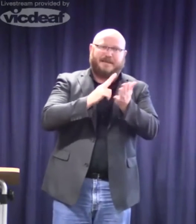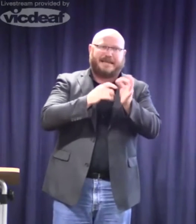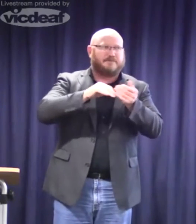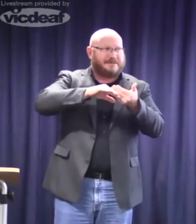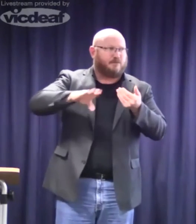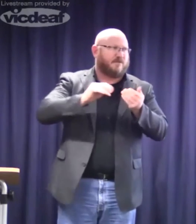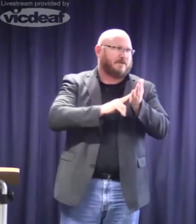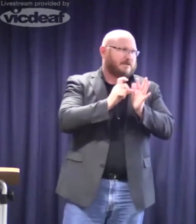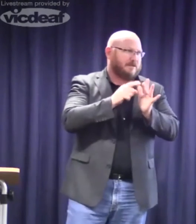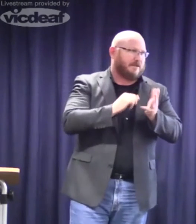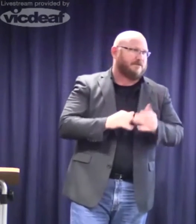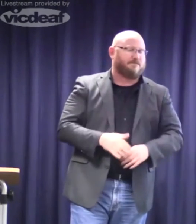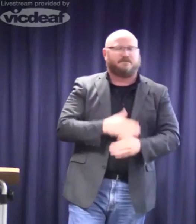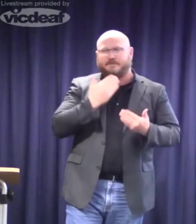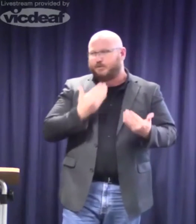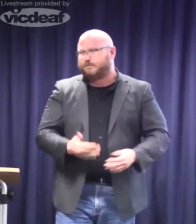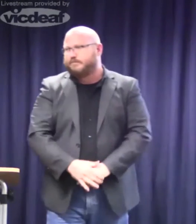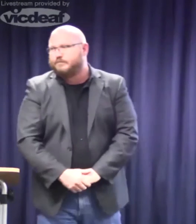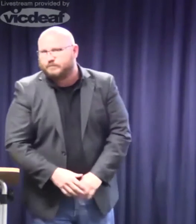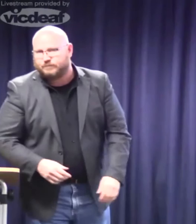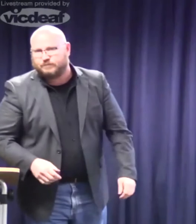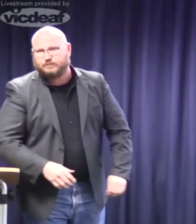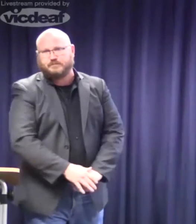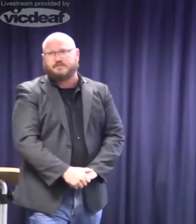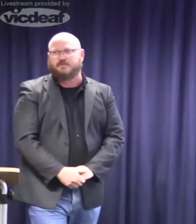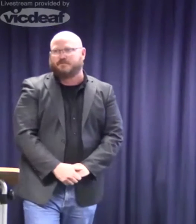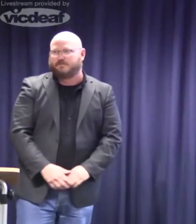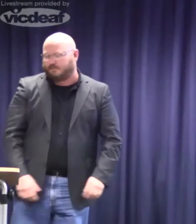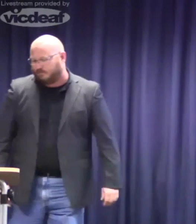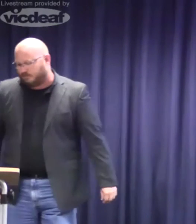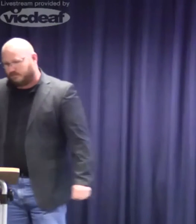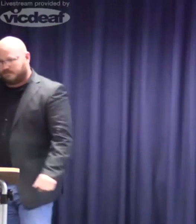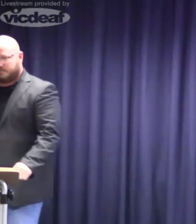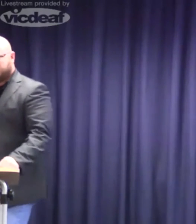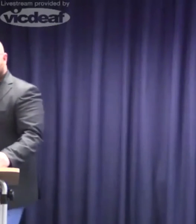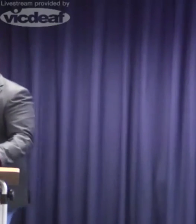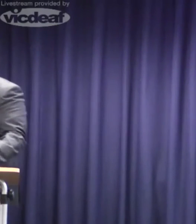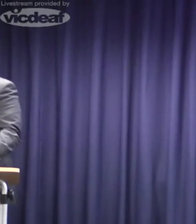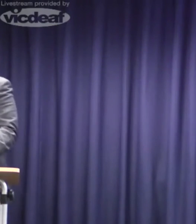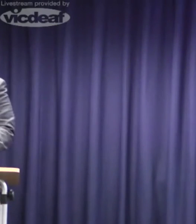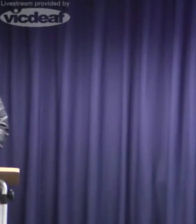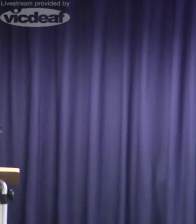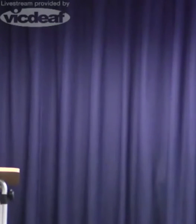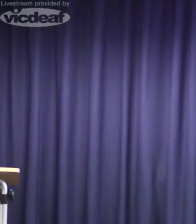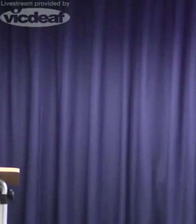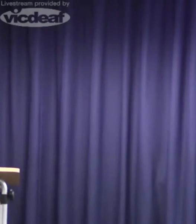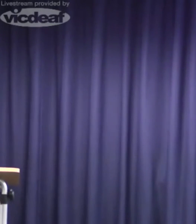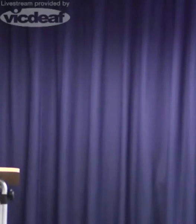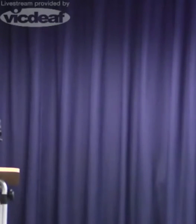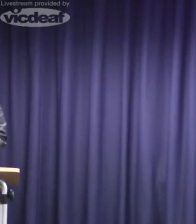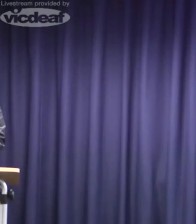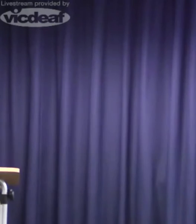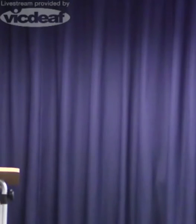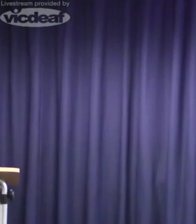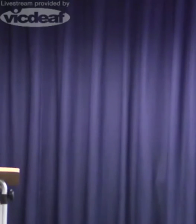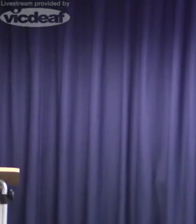sign language is a human right. We need to keep NABS separate from the NDIS.